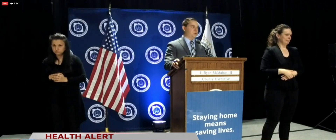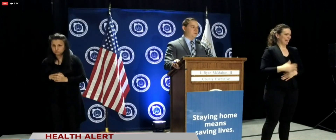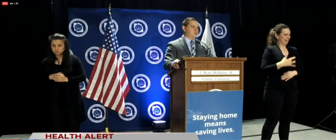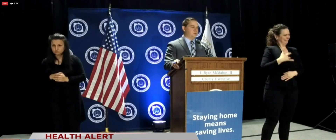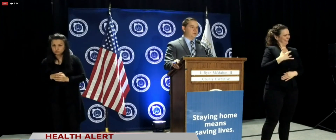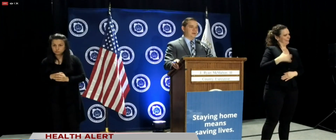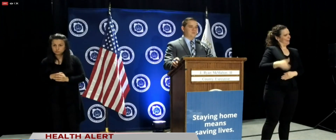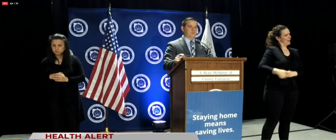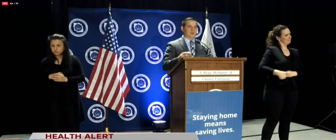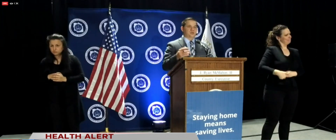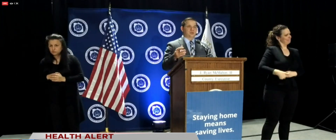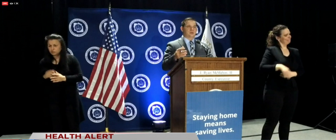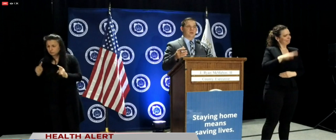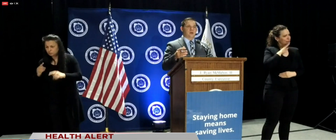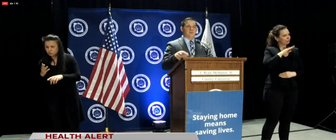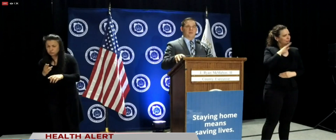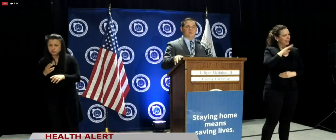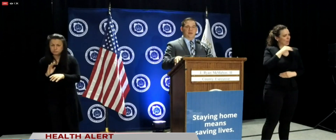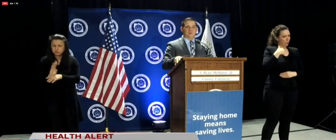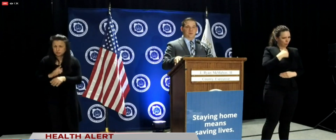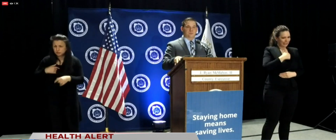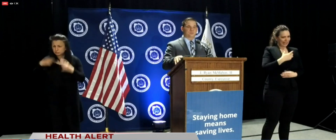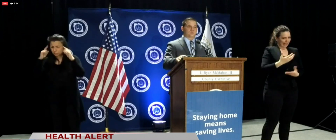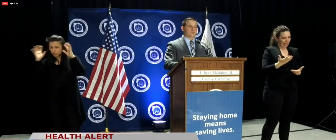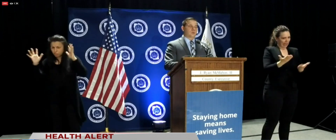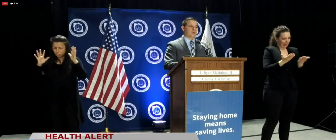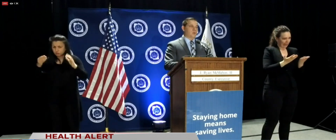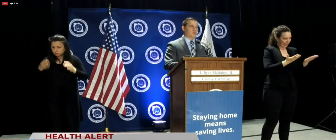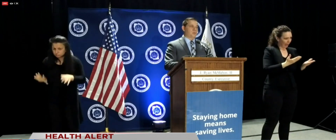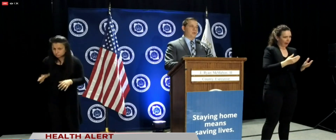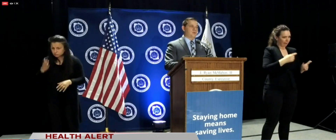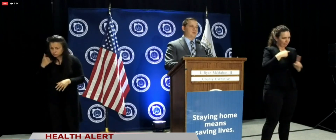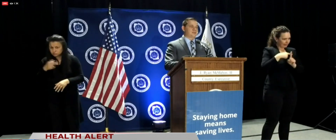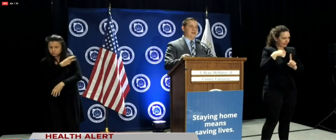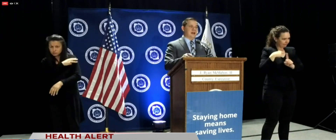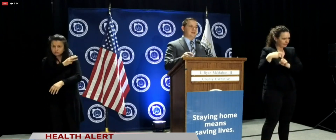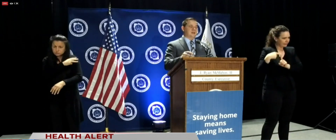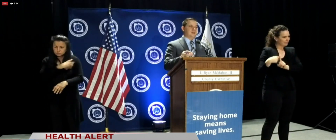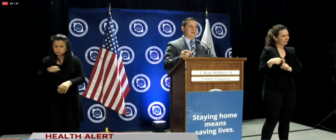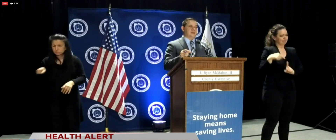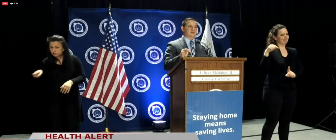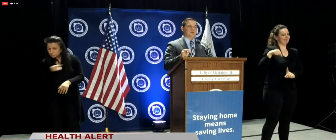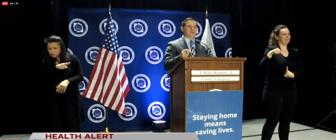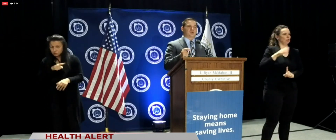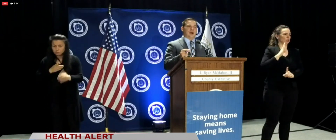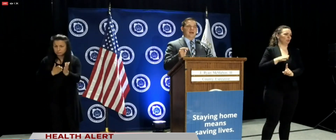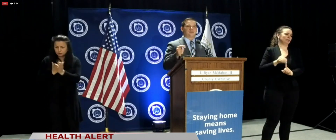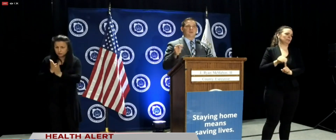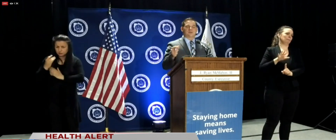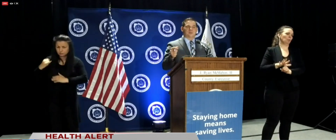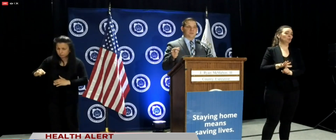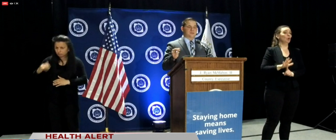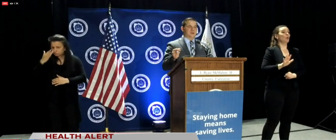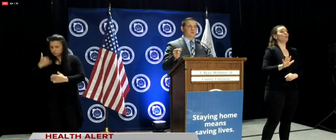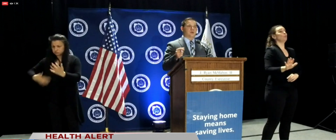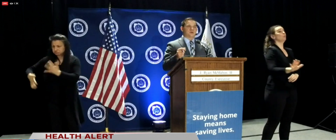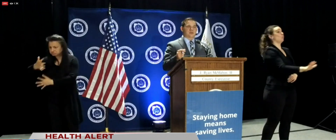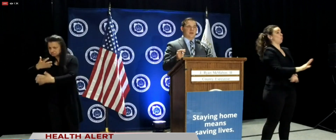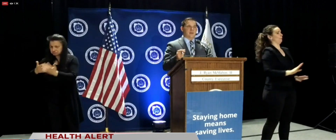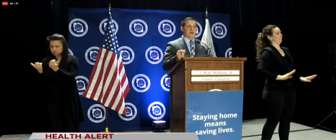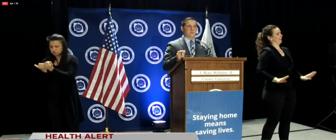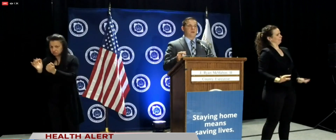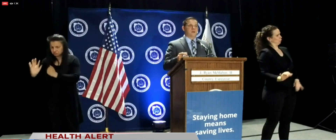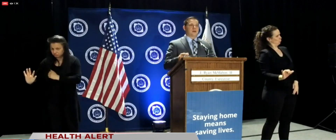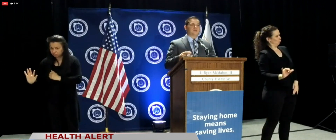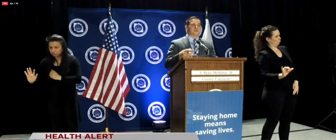these briefings, when we get information about behavior and avoidable behavior. It's not that someone's trying to get someone sick. We